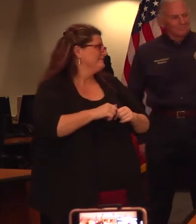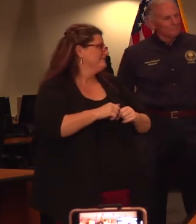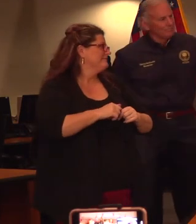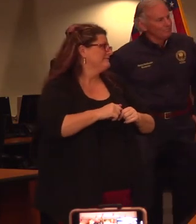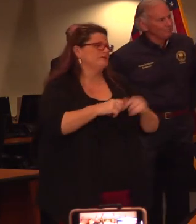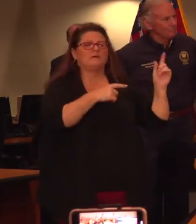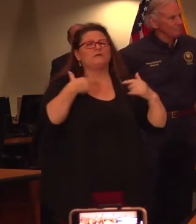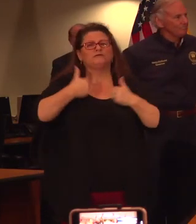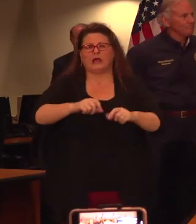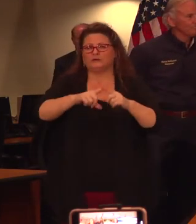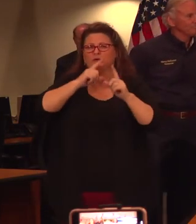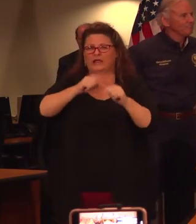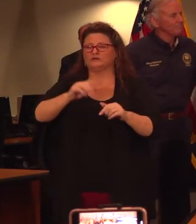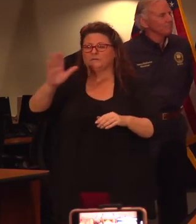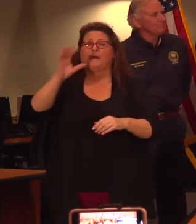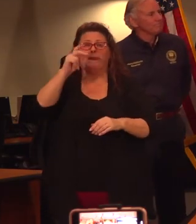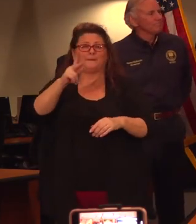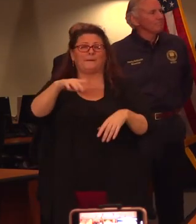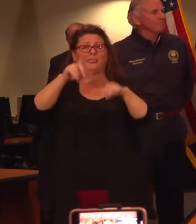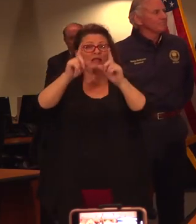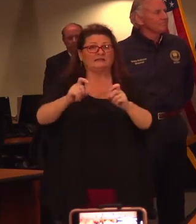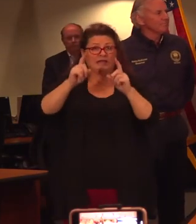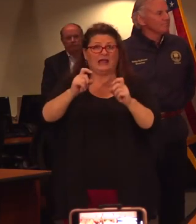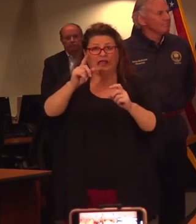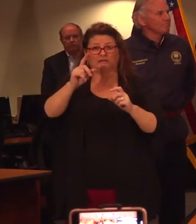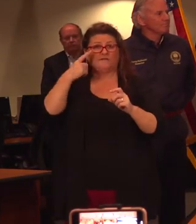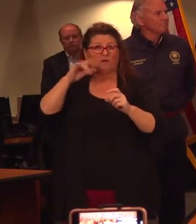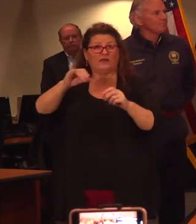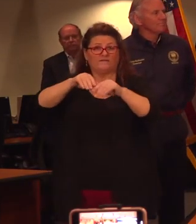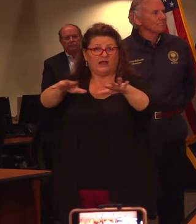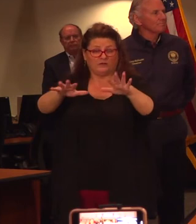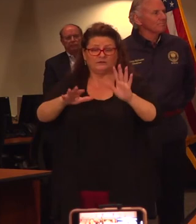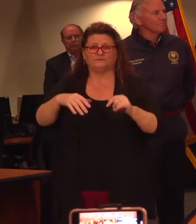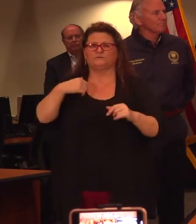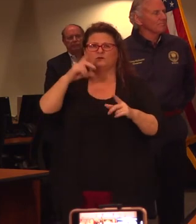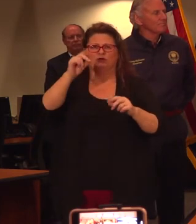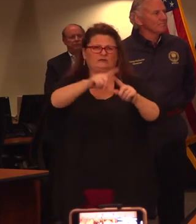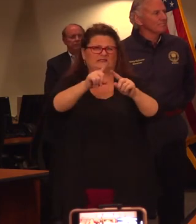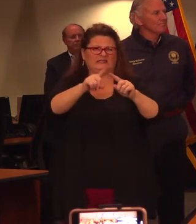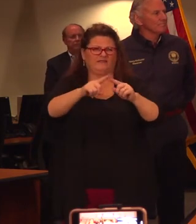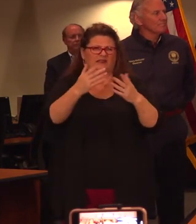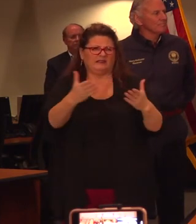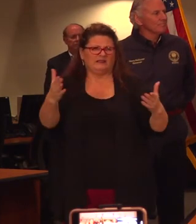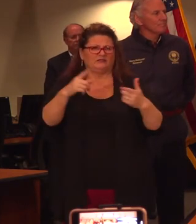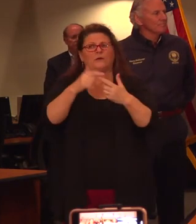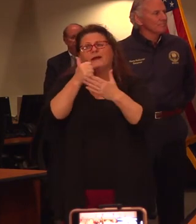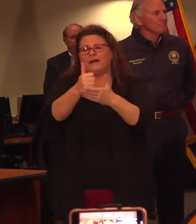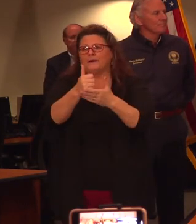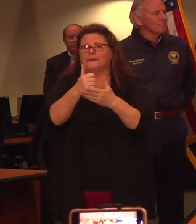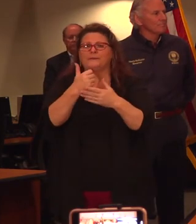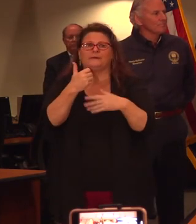Okay, Dr. Bell? I'll try to address some of that. In terms of testing, we are doing a number of things in the state to improve access to